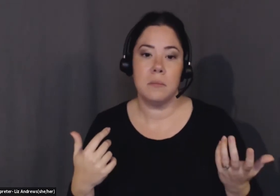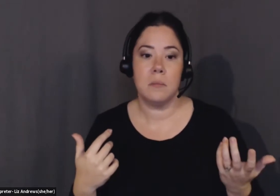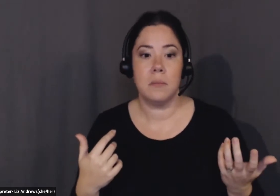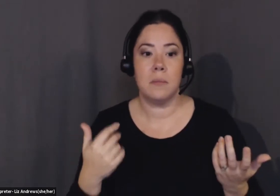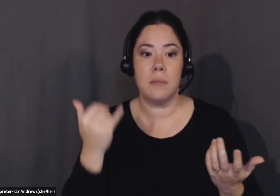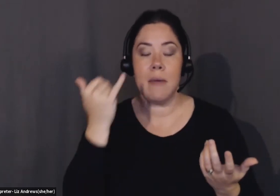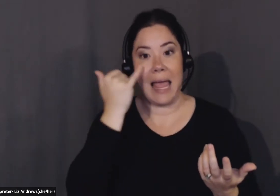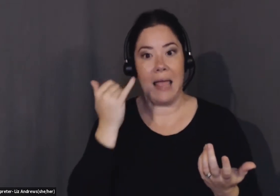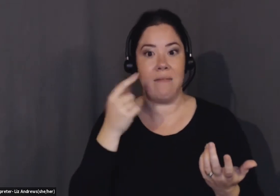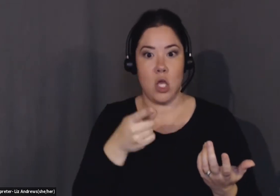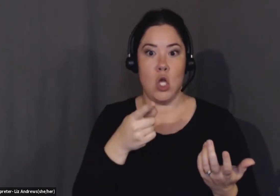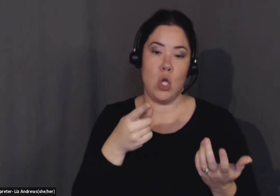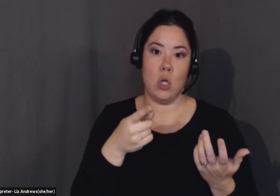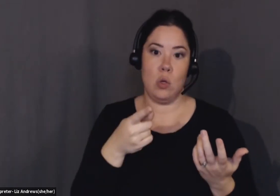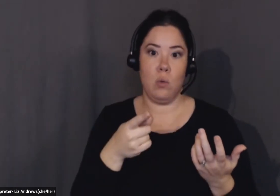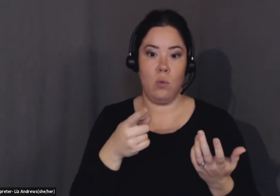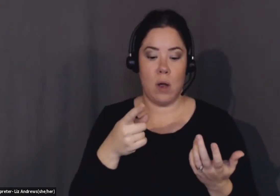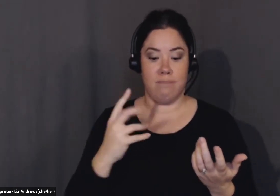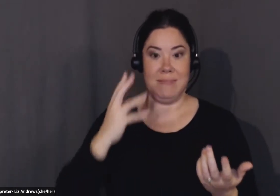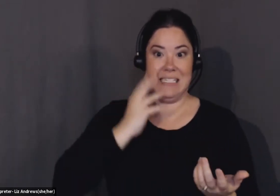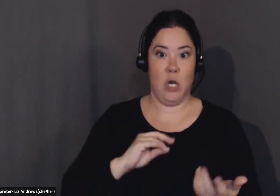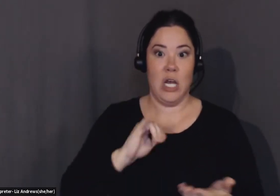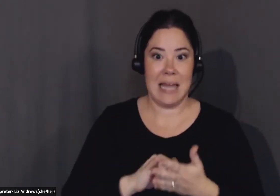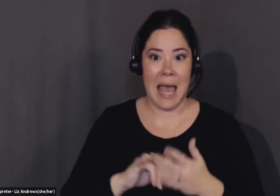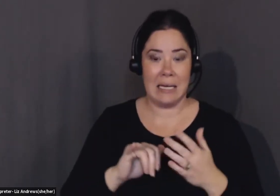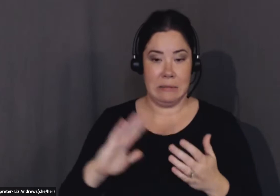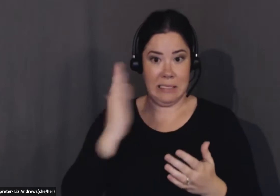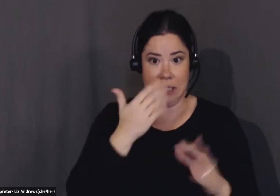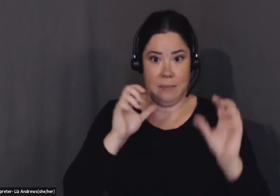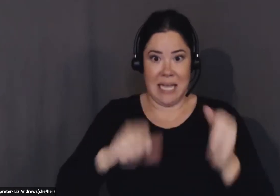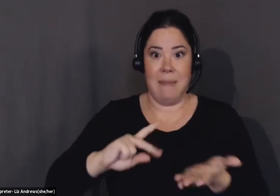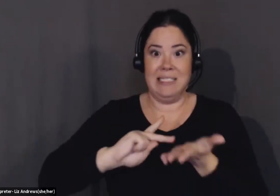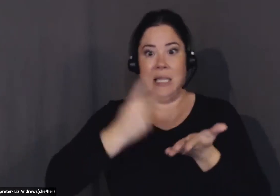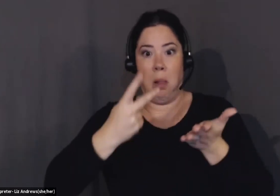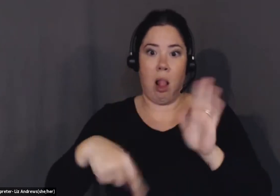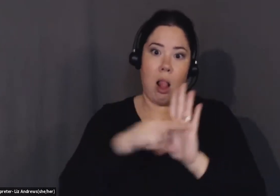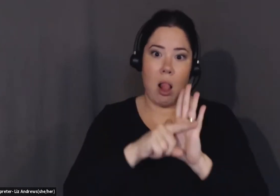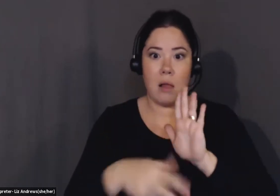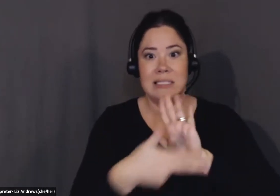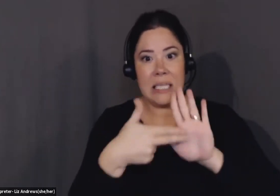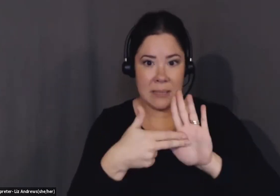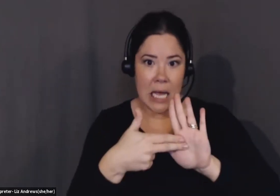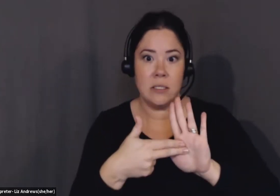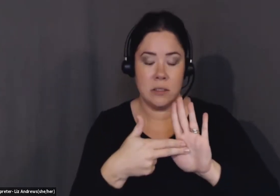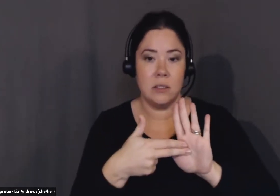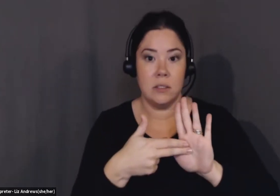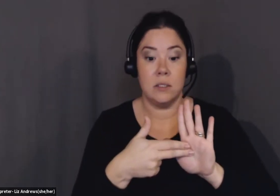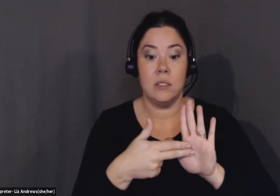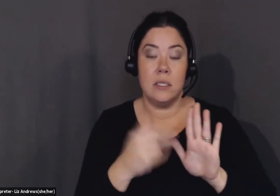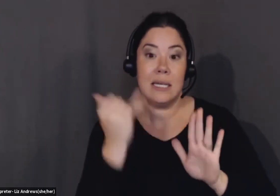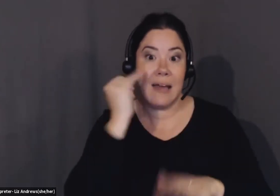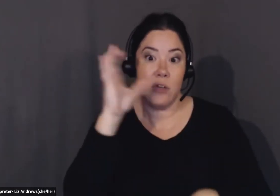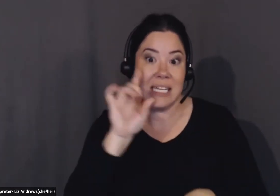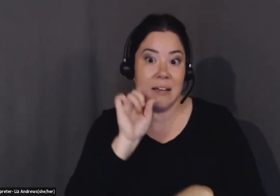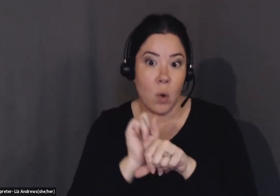that way, you can be doubly stigmatized in seeking work, especially in Georgia, a right to